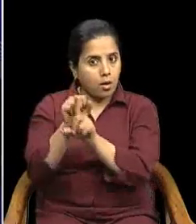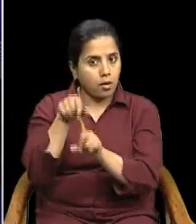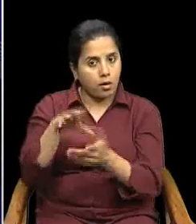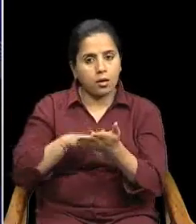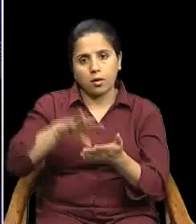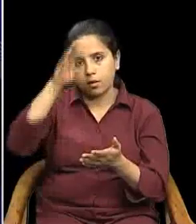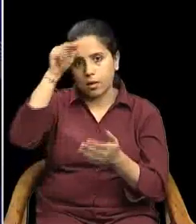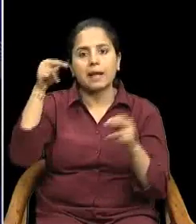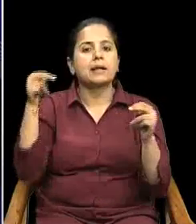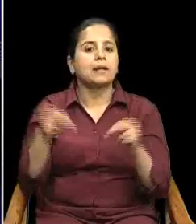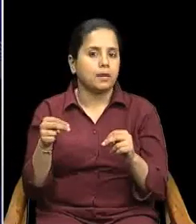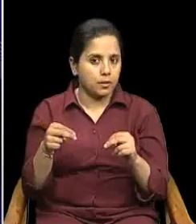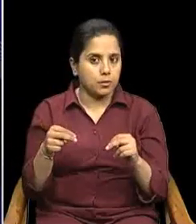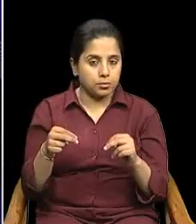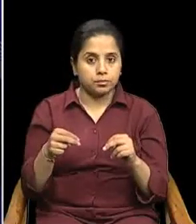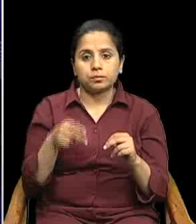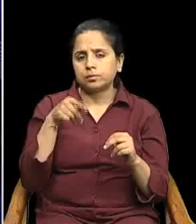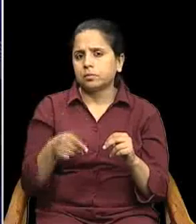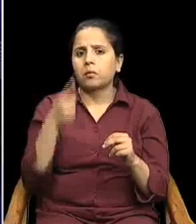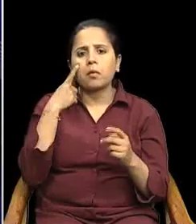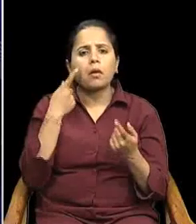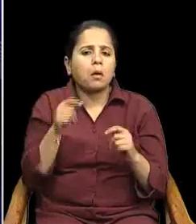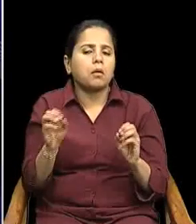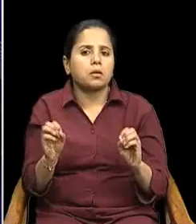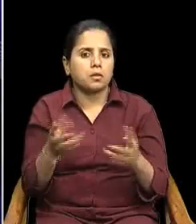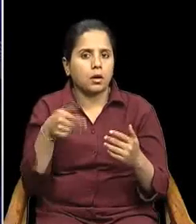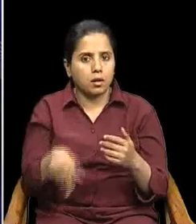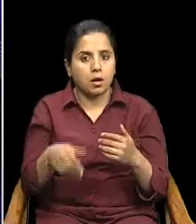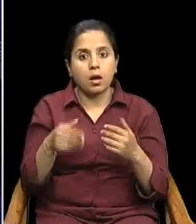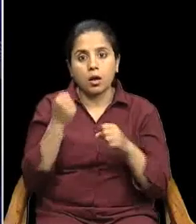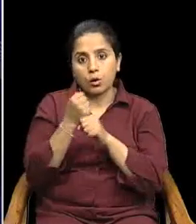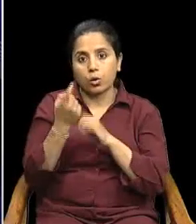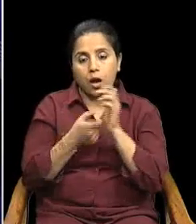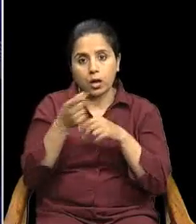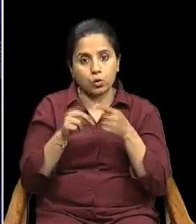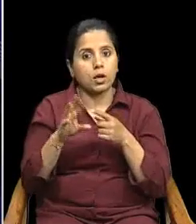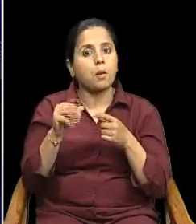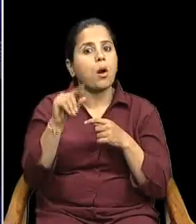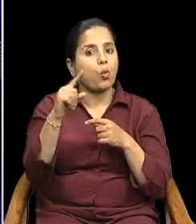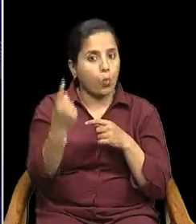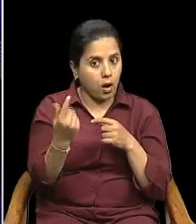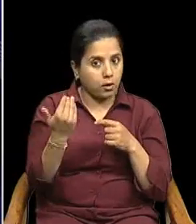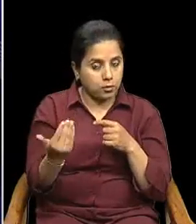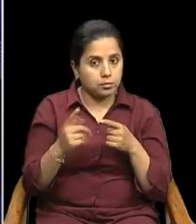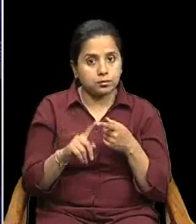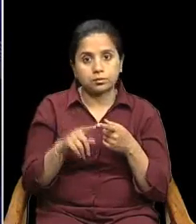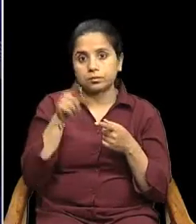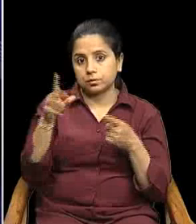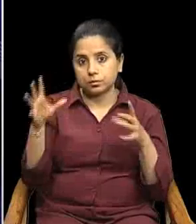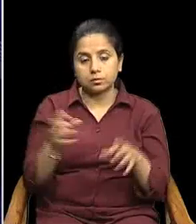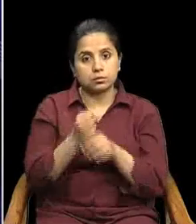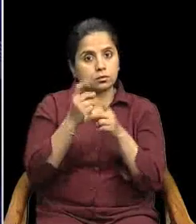learning needs. So, let us start with the graduate attribute number 1, that is